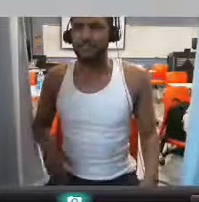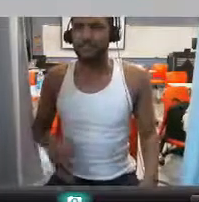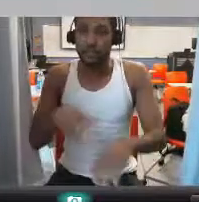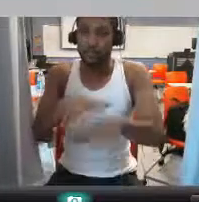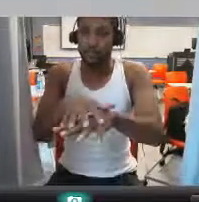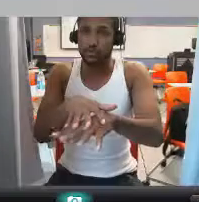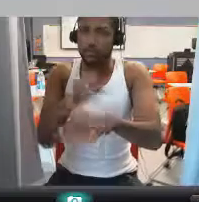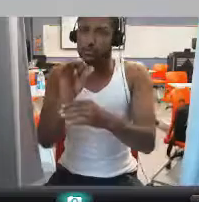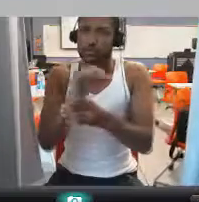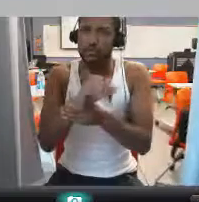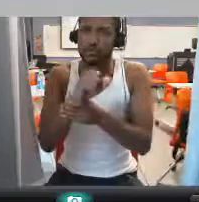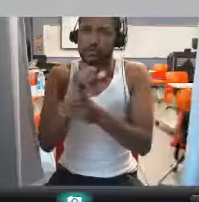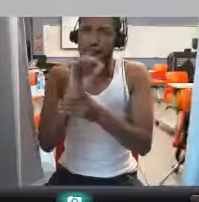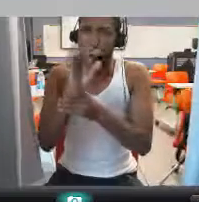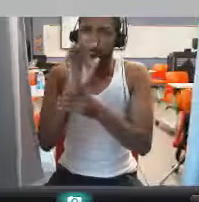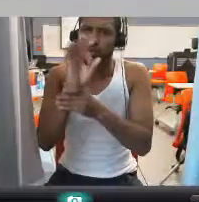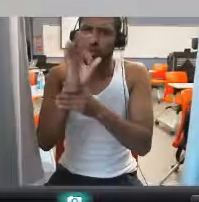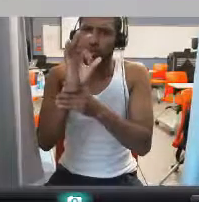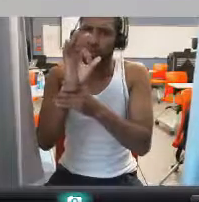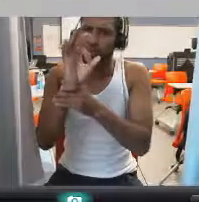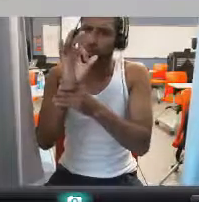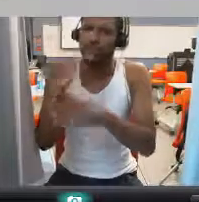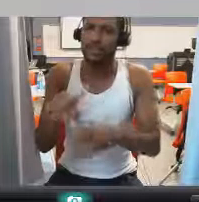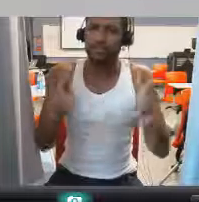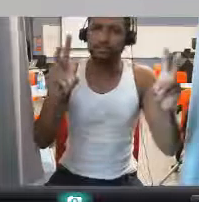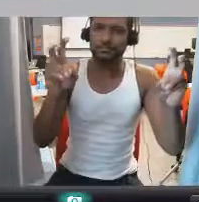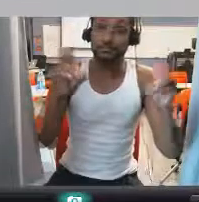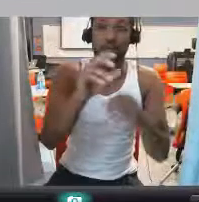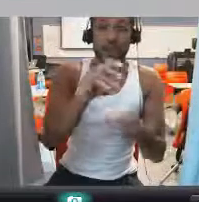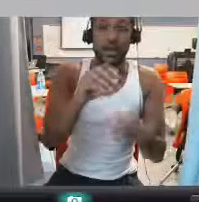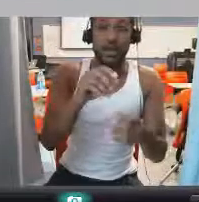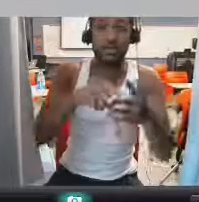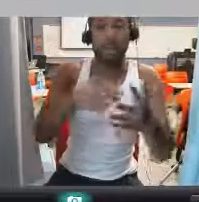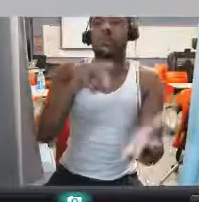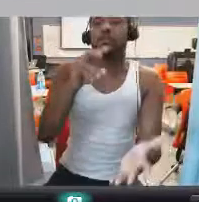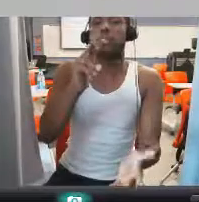slow opening fucking, it felt like the beginning of 2001.